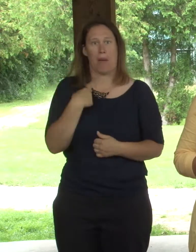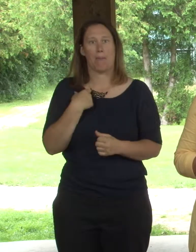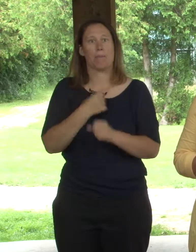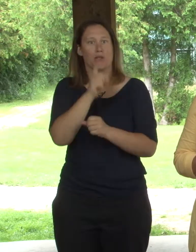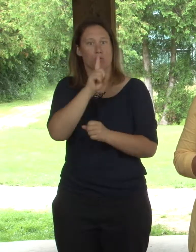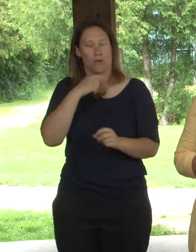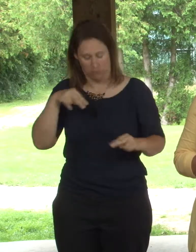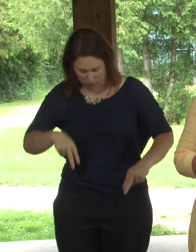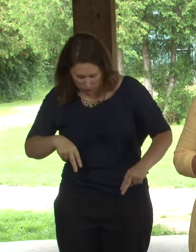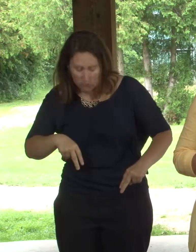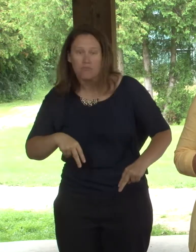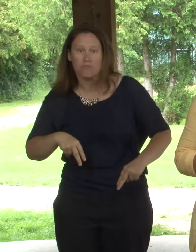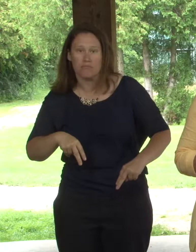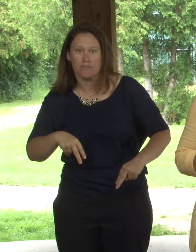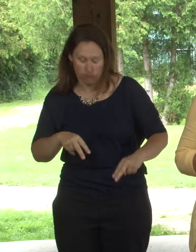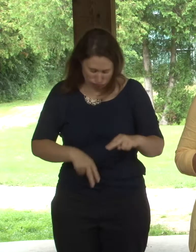that we're examining our feet.